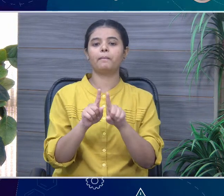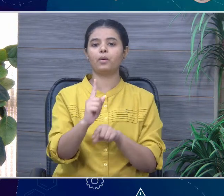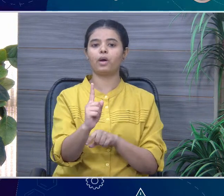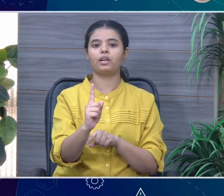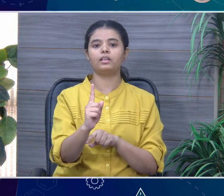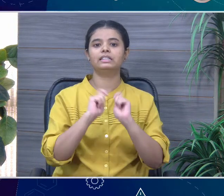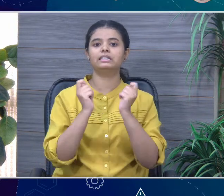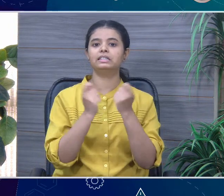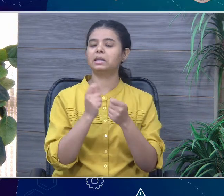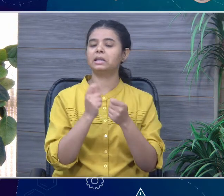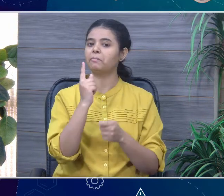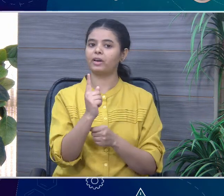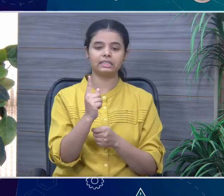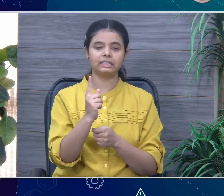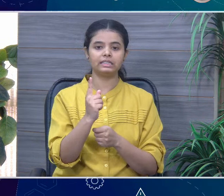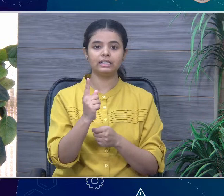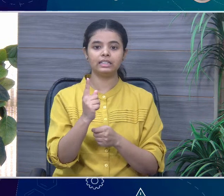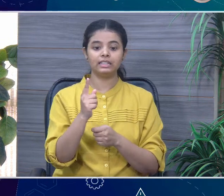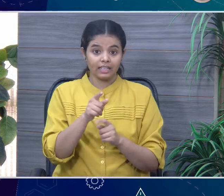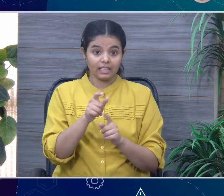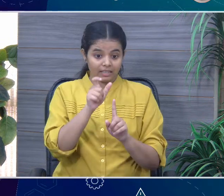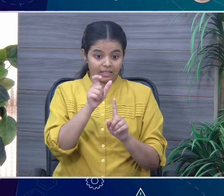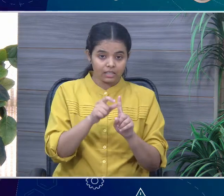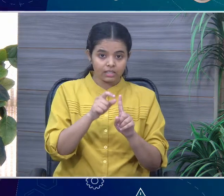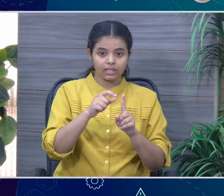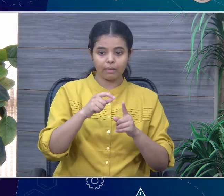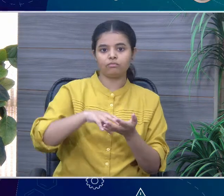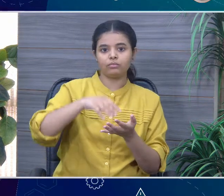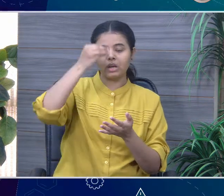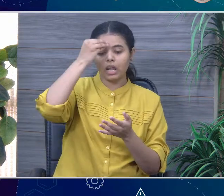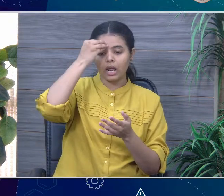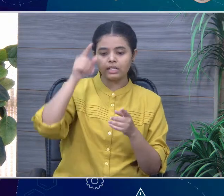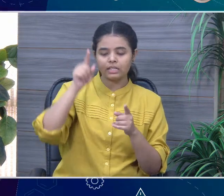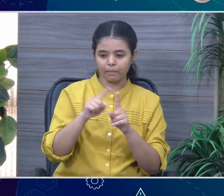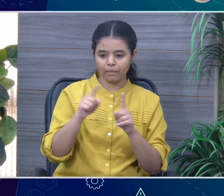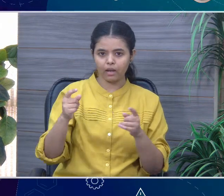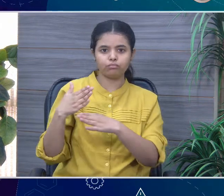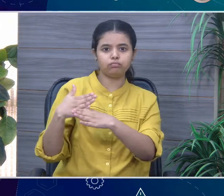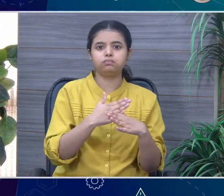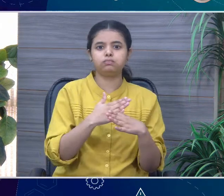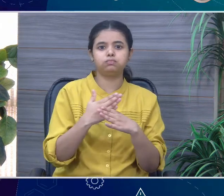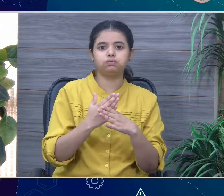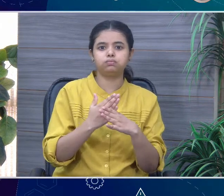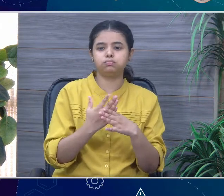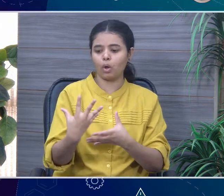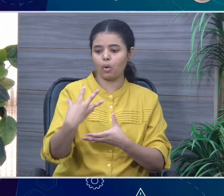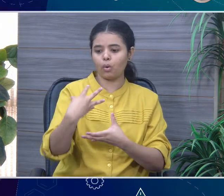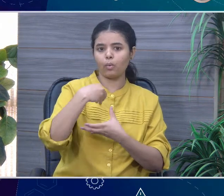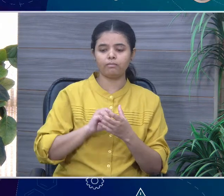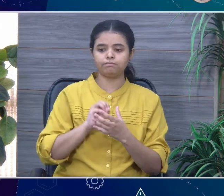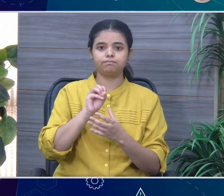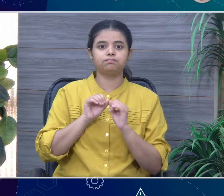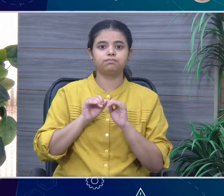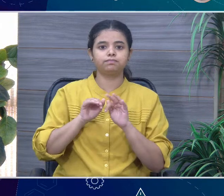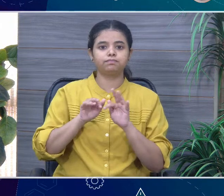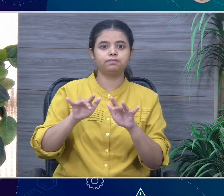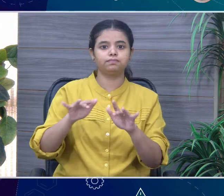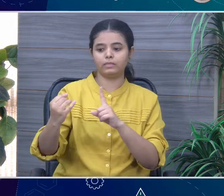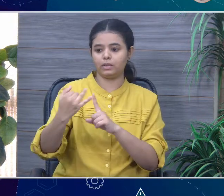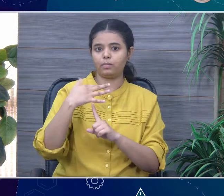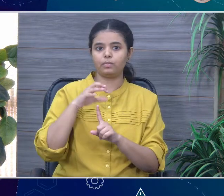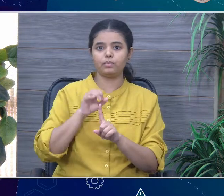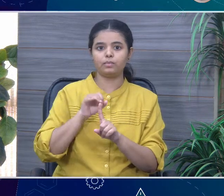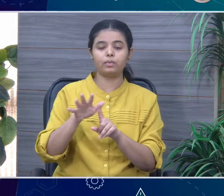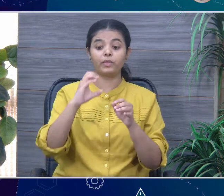and qualities of one learner gets transferred to the other. And it was called as osmotic learning because